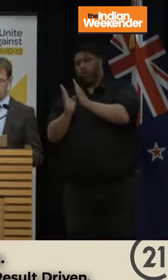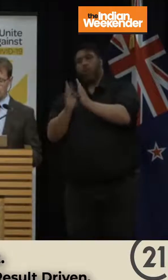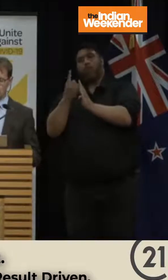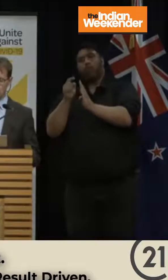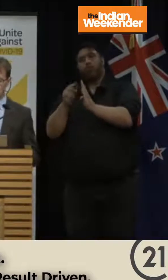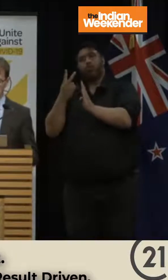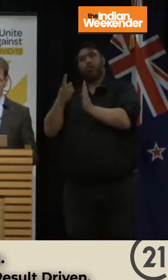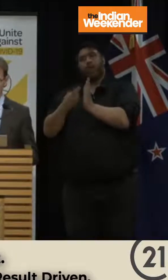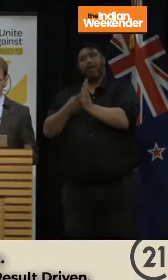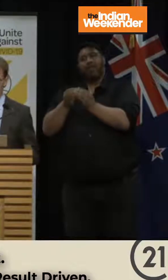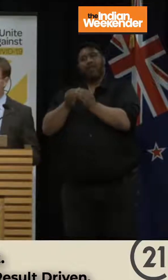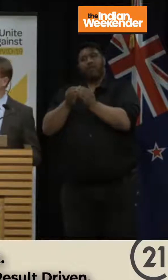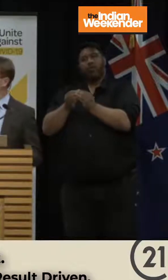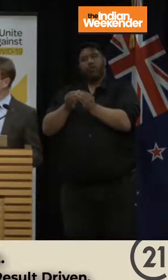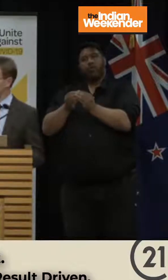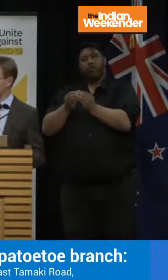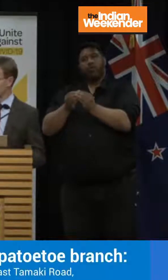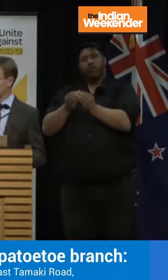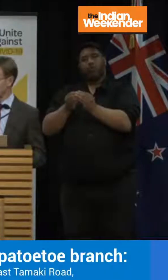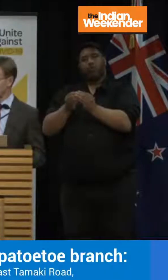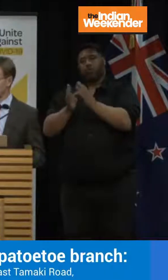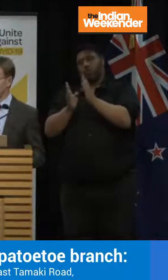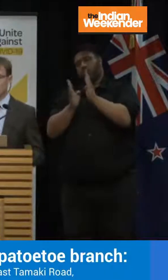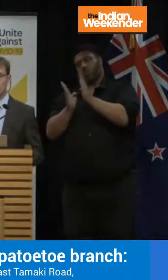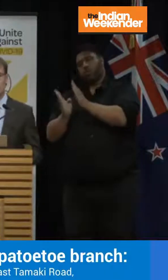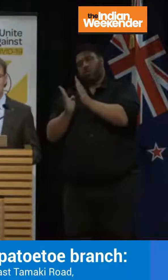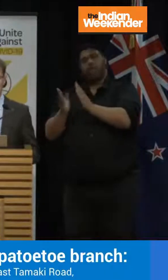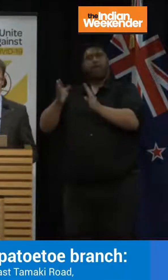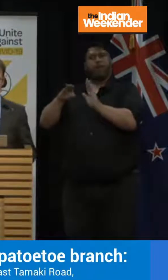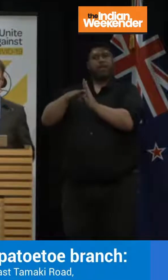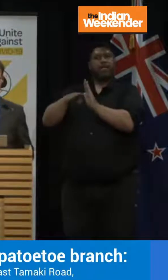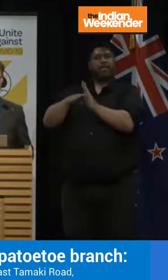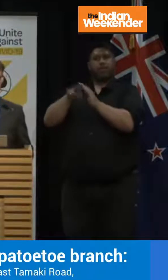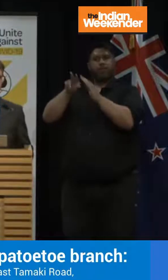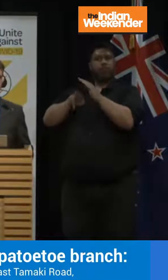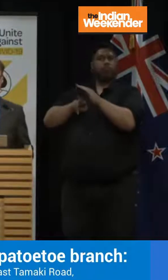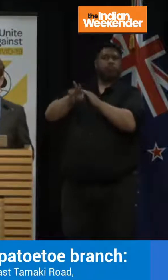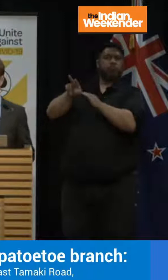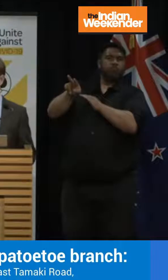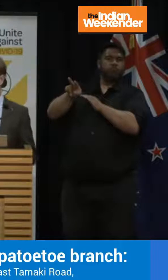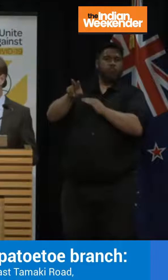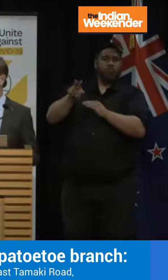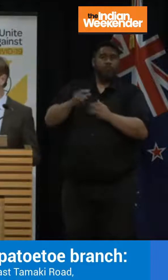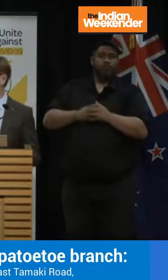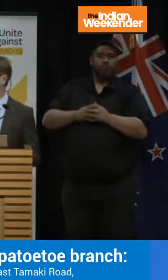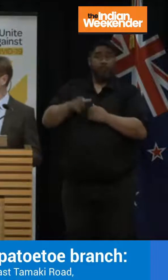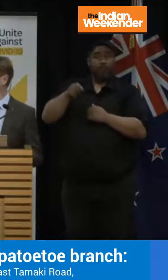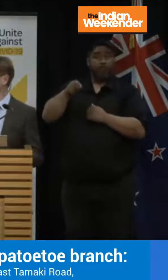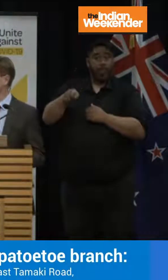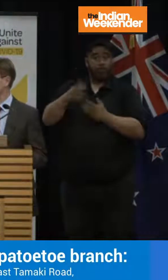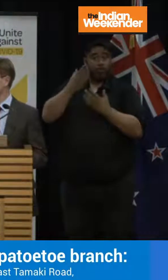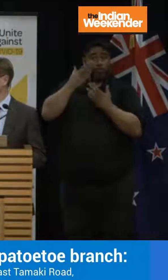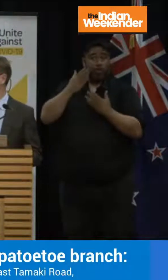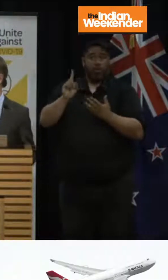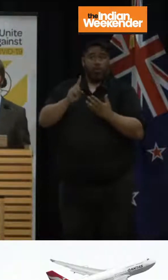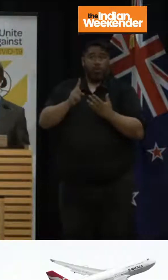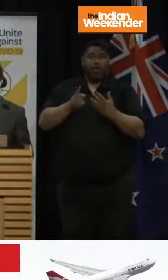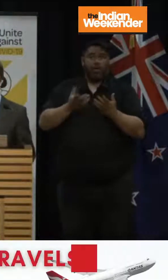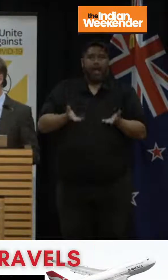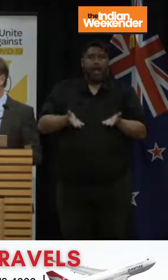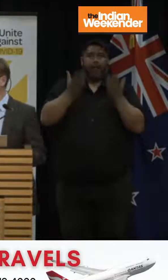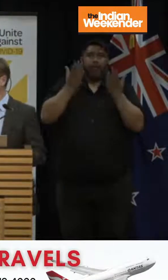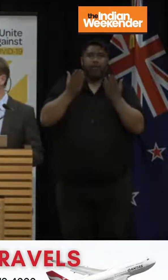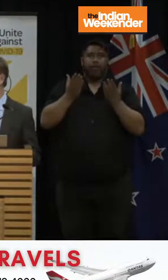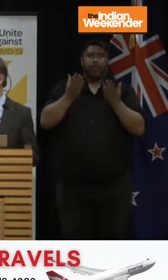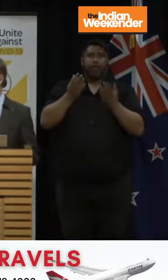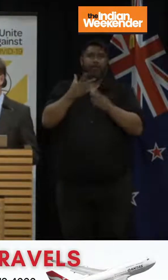very much now sitting within that medium projection. And the key point here is we are seeing that impact of those high vaccination rates across